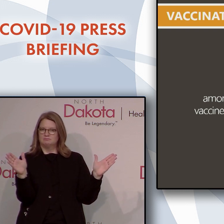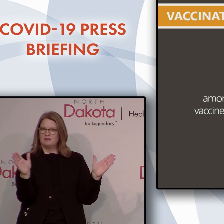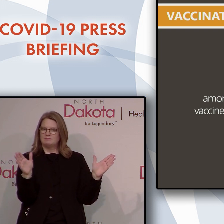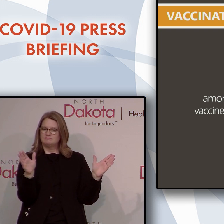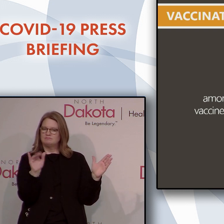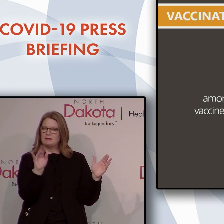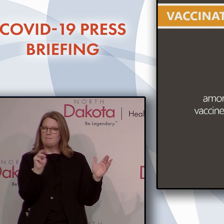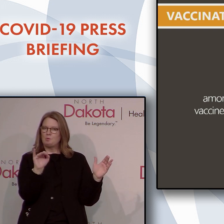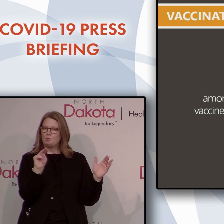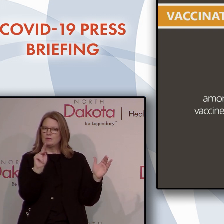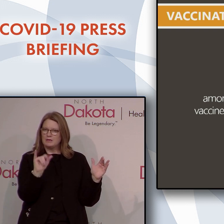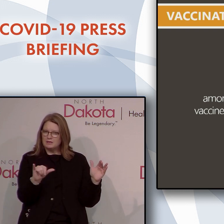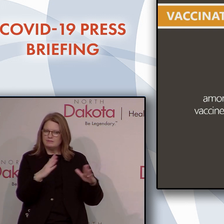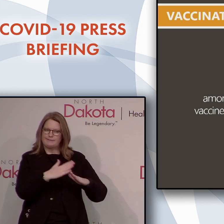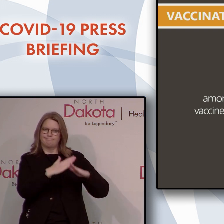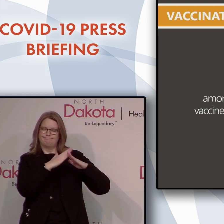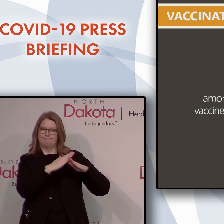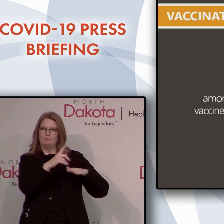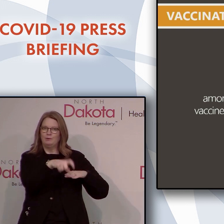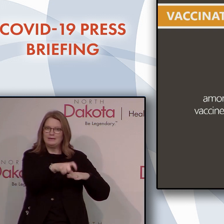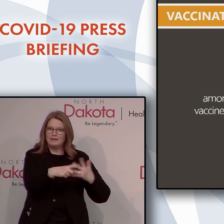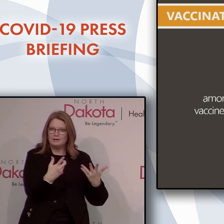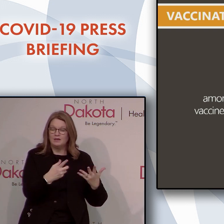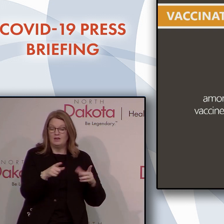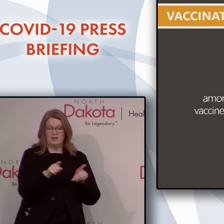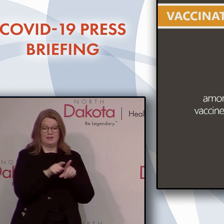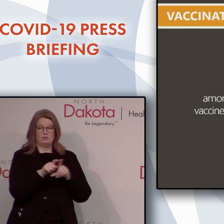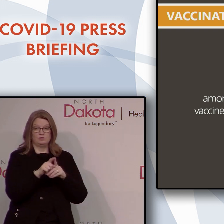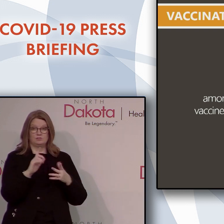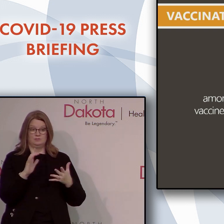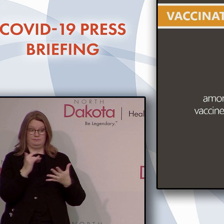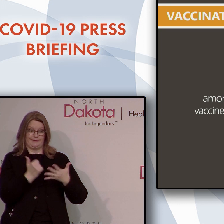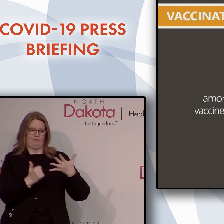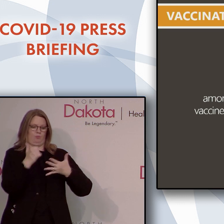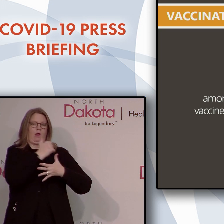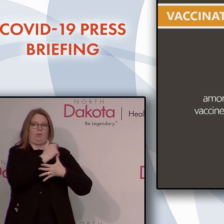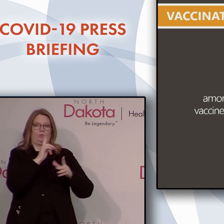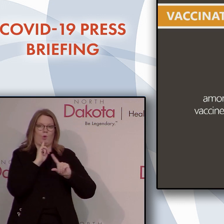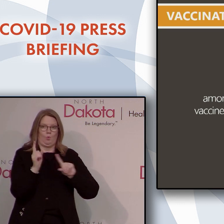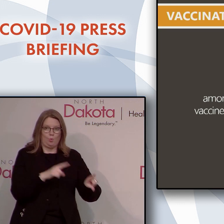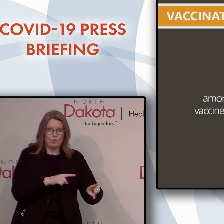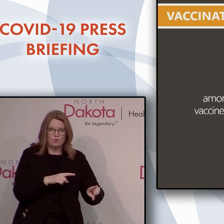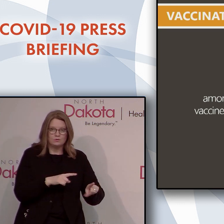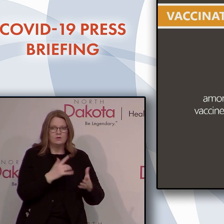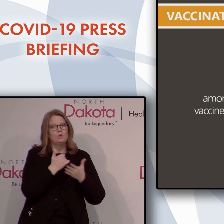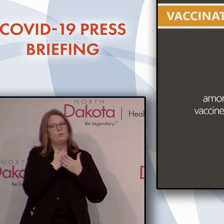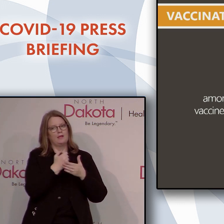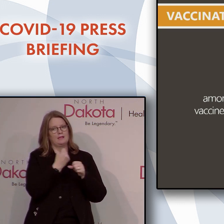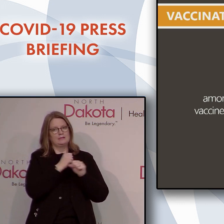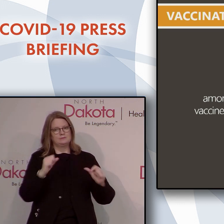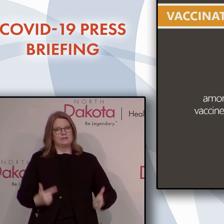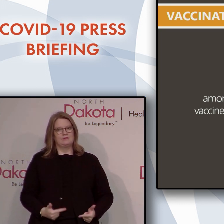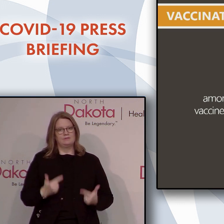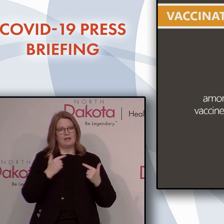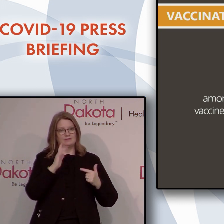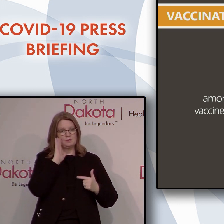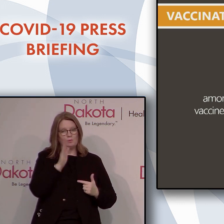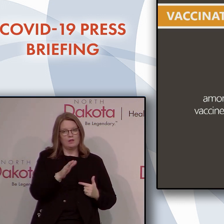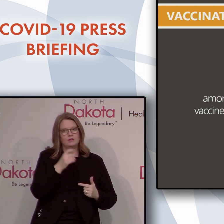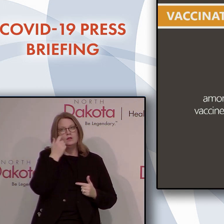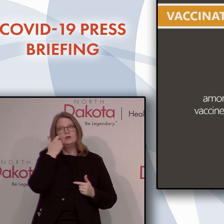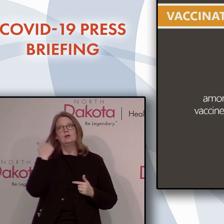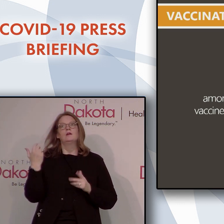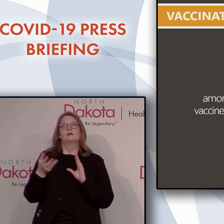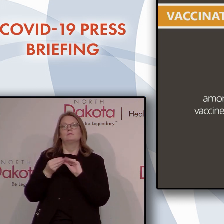us get to the finish line. And certainly, given the priority order that we're putting these out in, those will help save lives. We're number 4